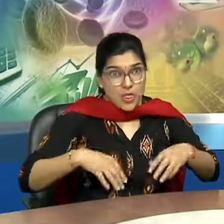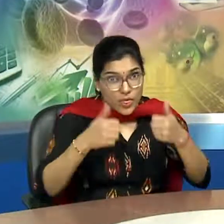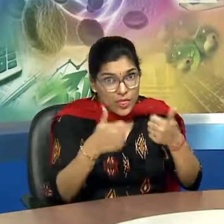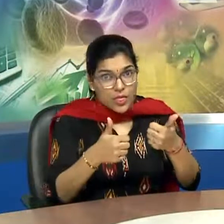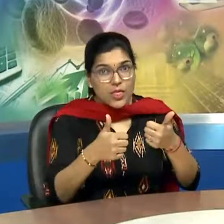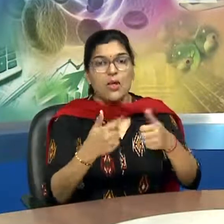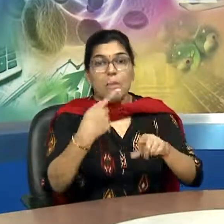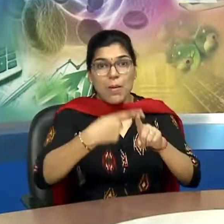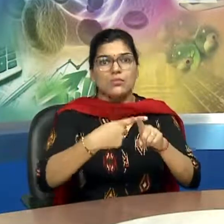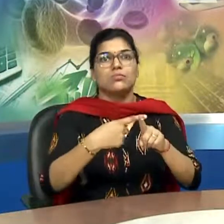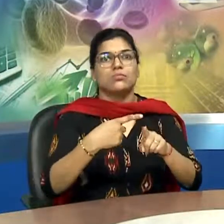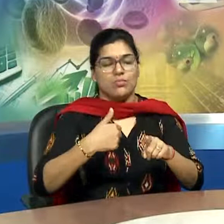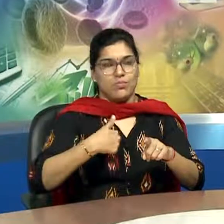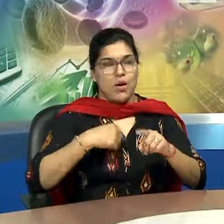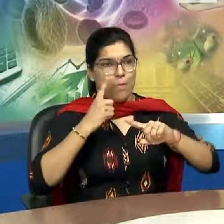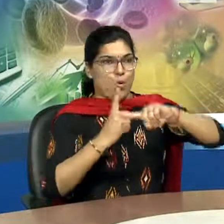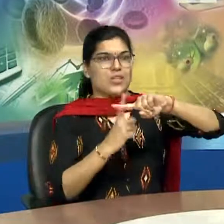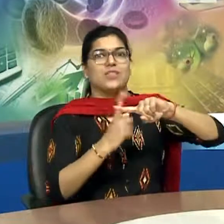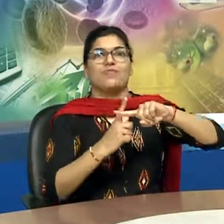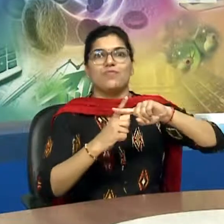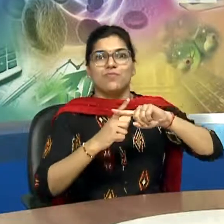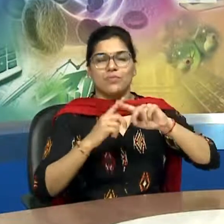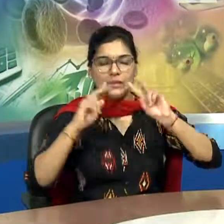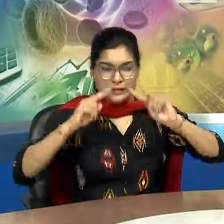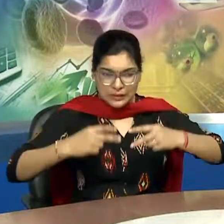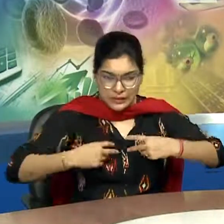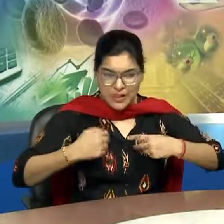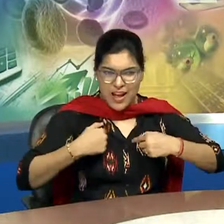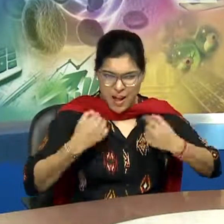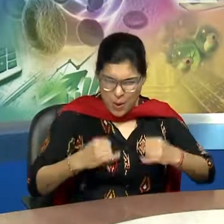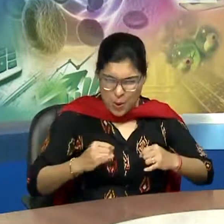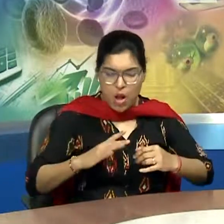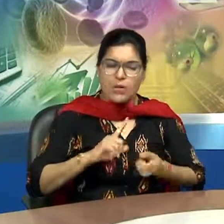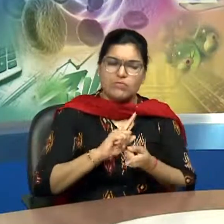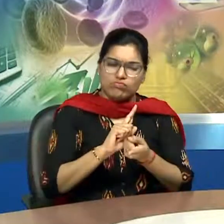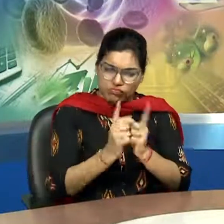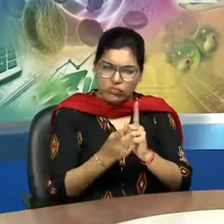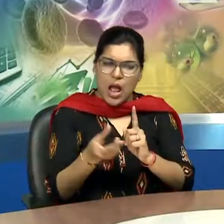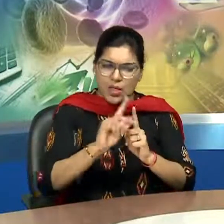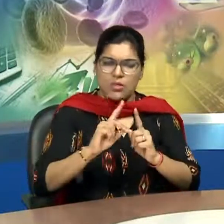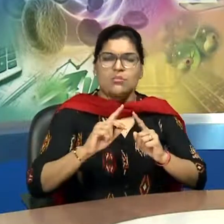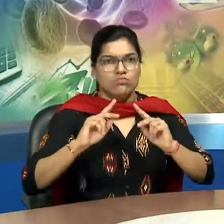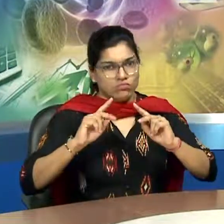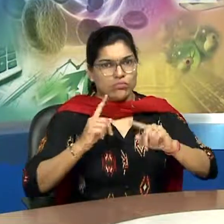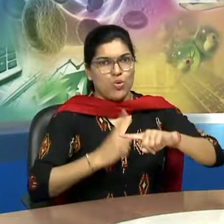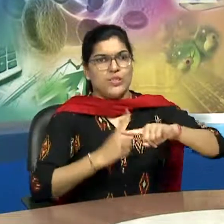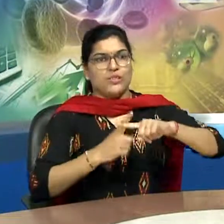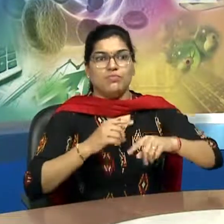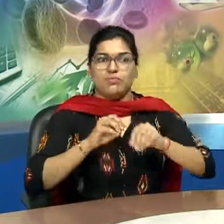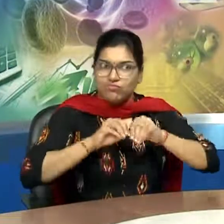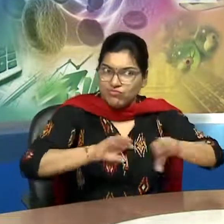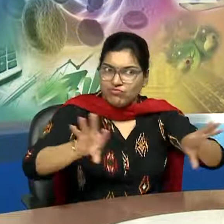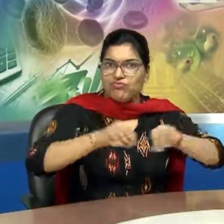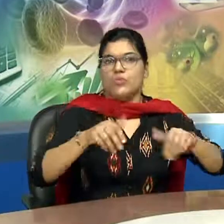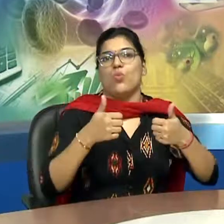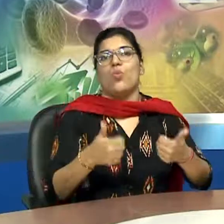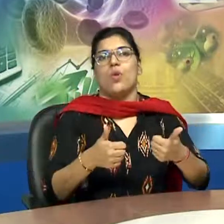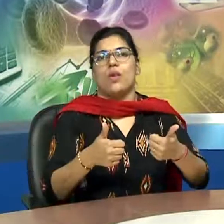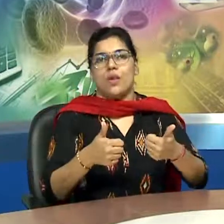So the person should be positive towards the self and be